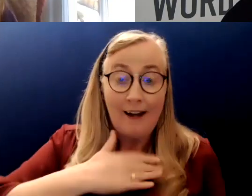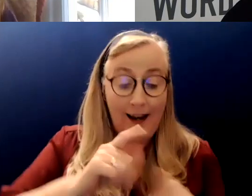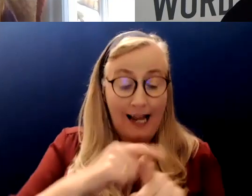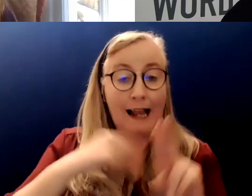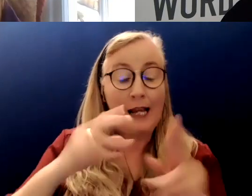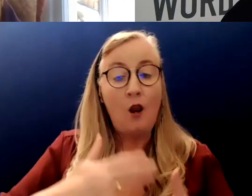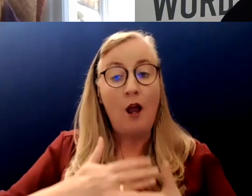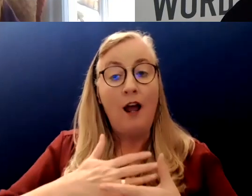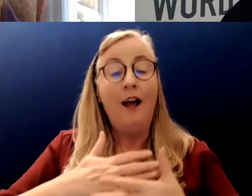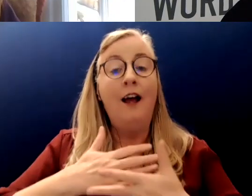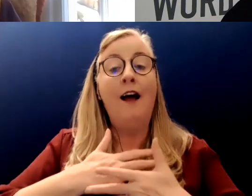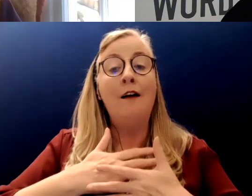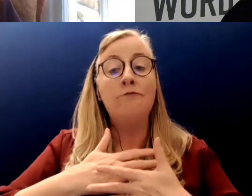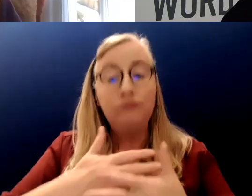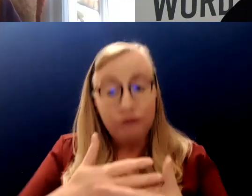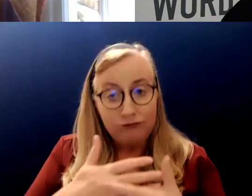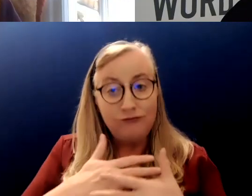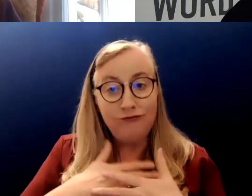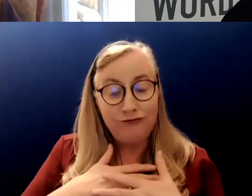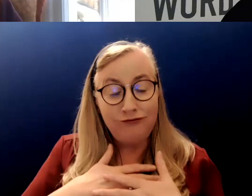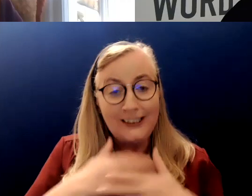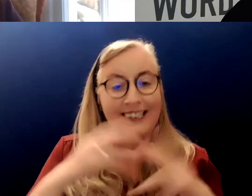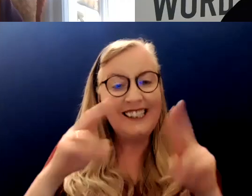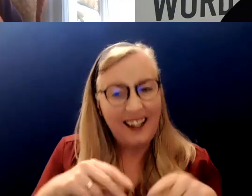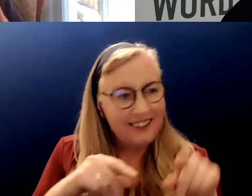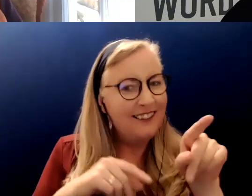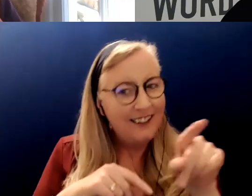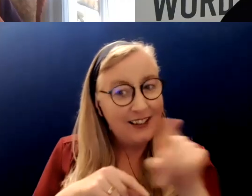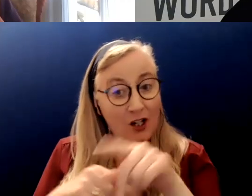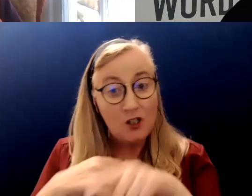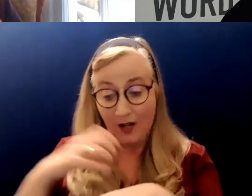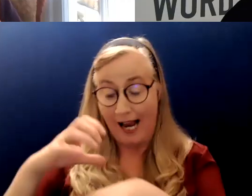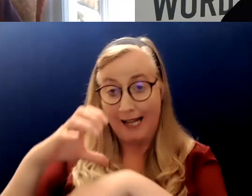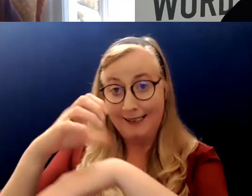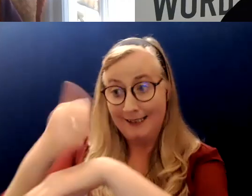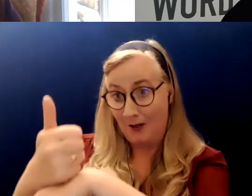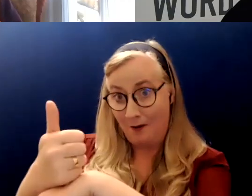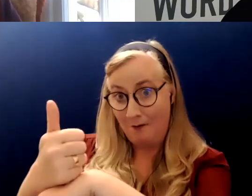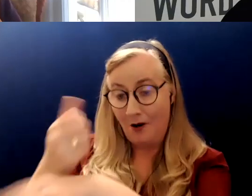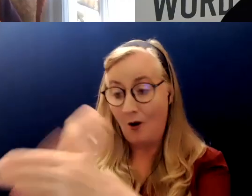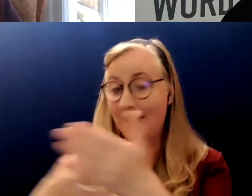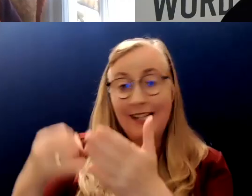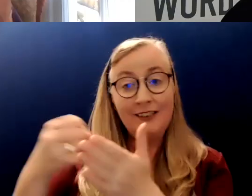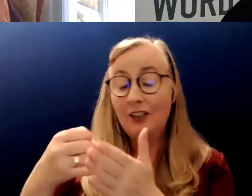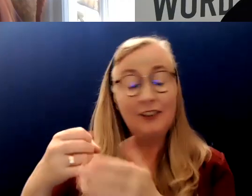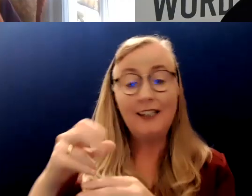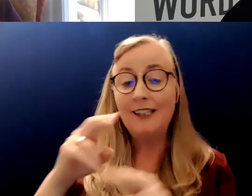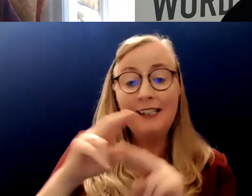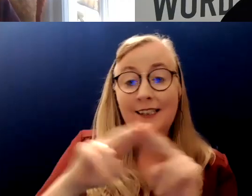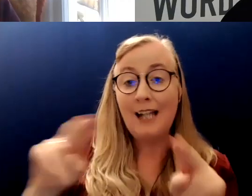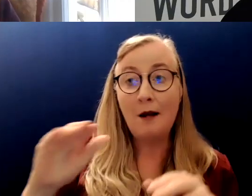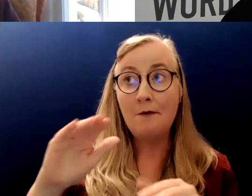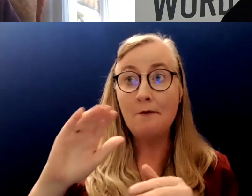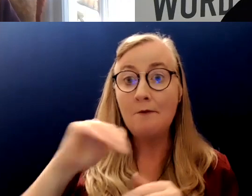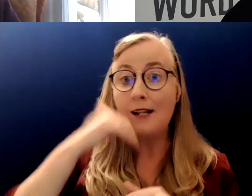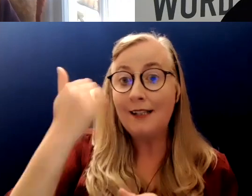people. Um, it's as though I set up this organization not because I knew of